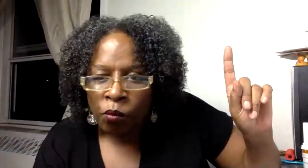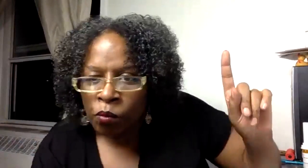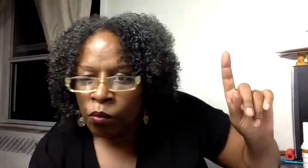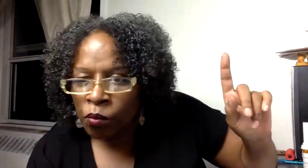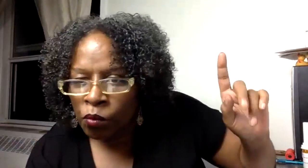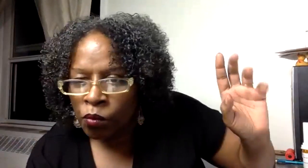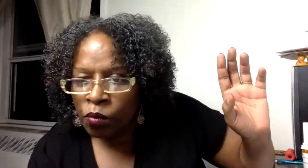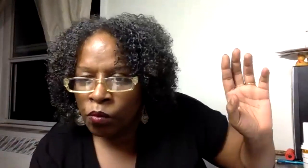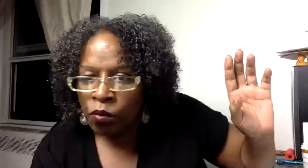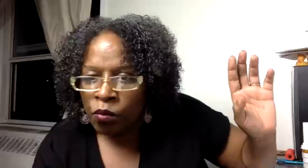can identify you.